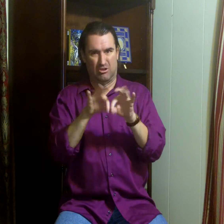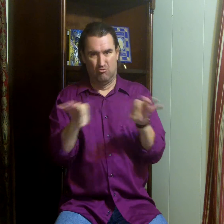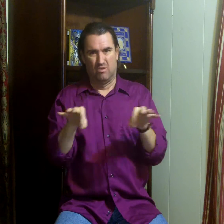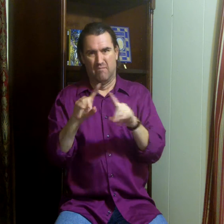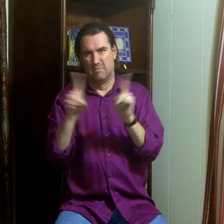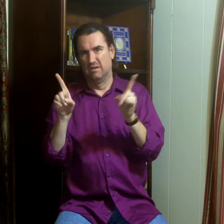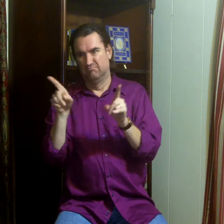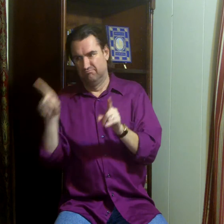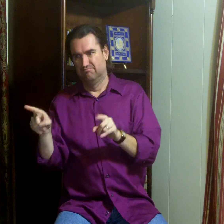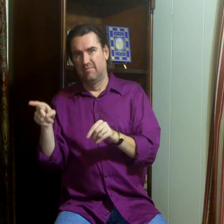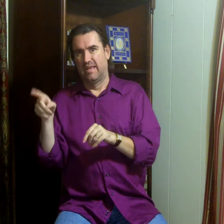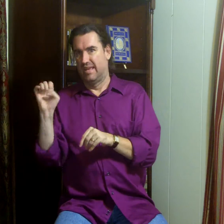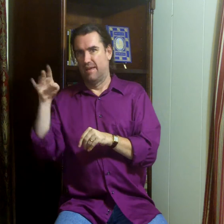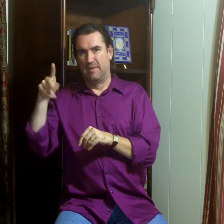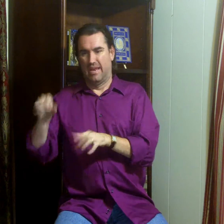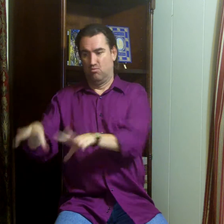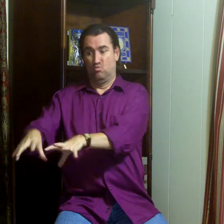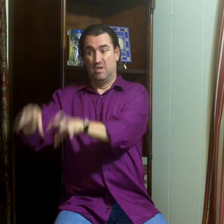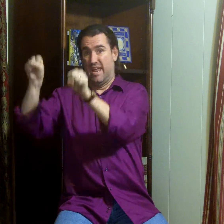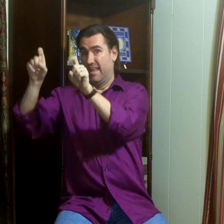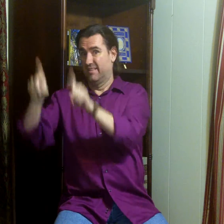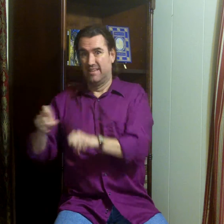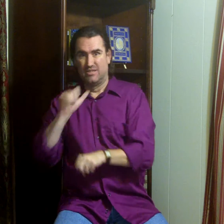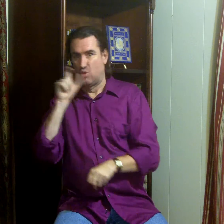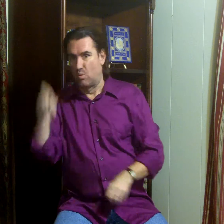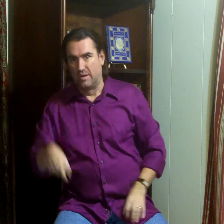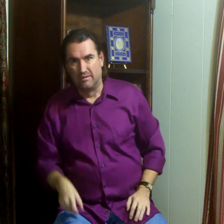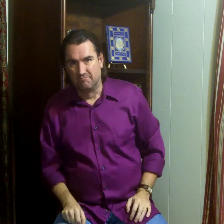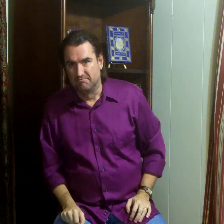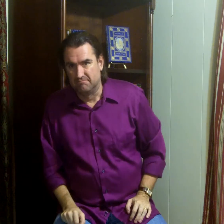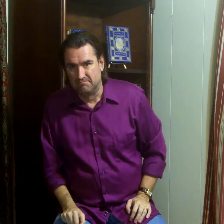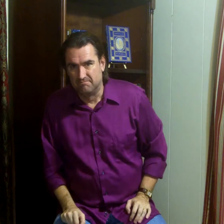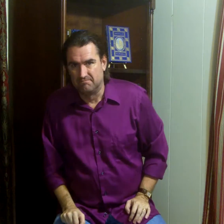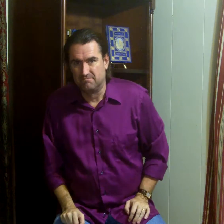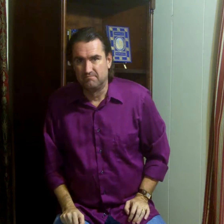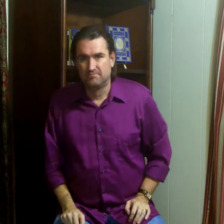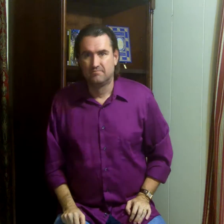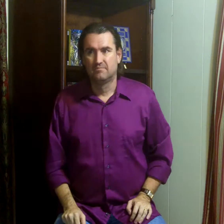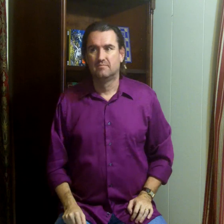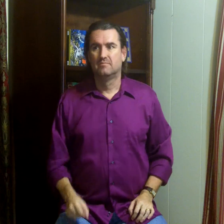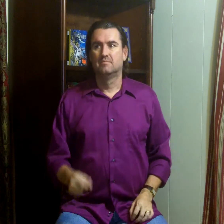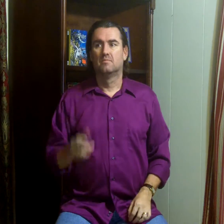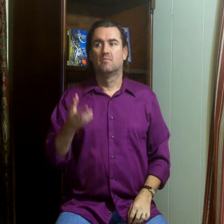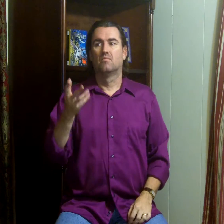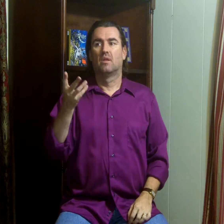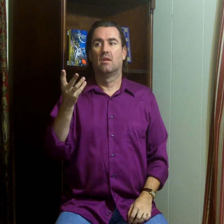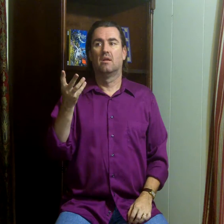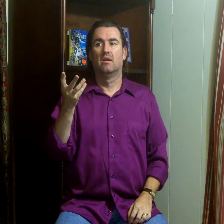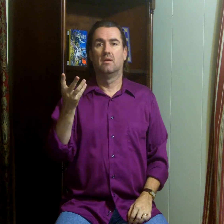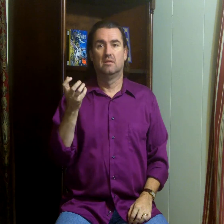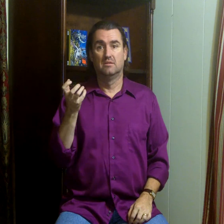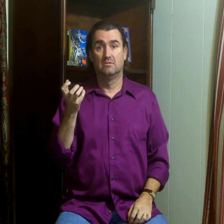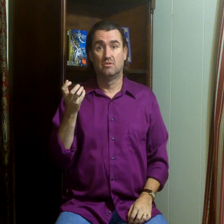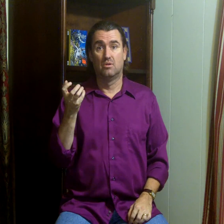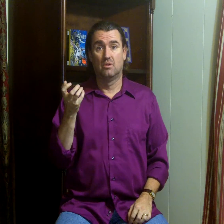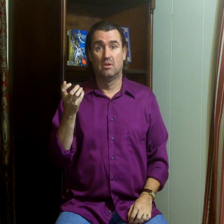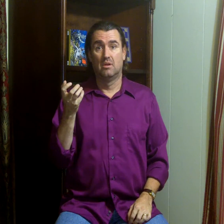keep that in mind if you're looking for a track toward certification. sometimes even freelance agencies